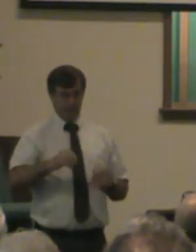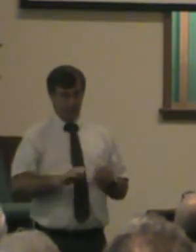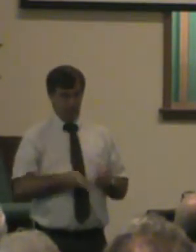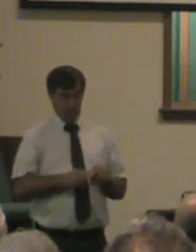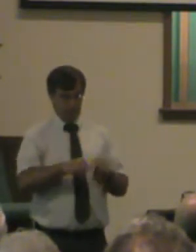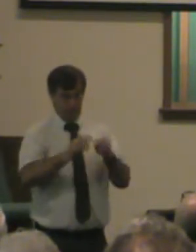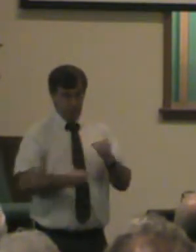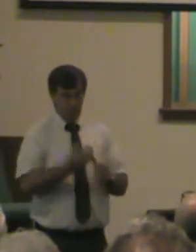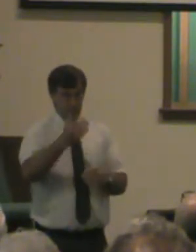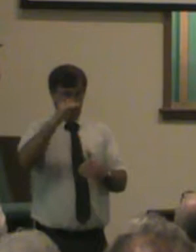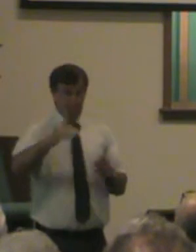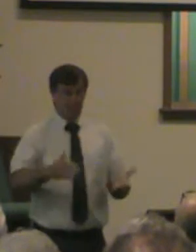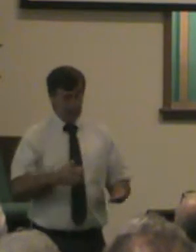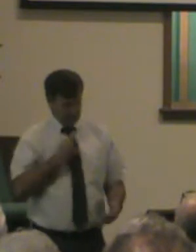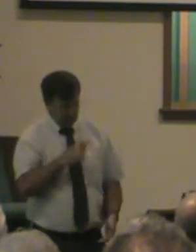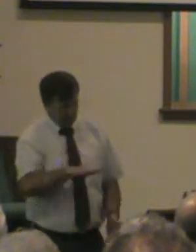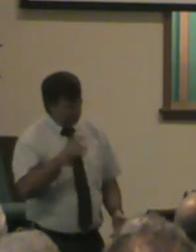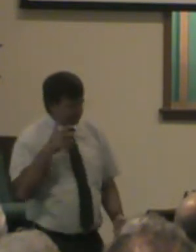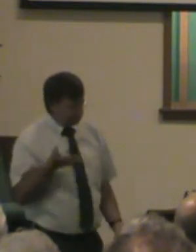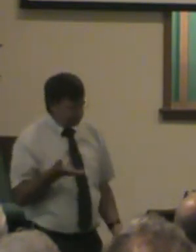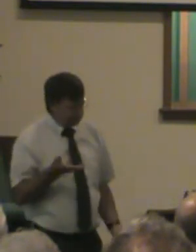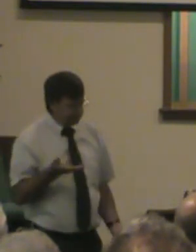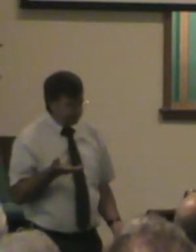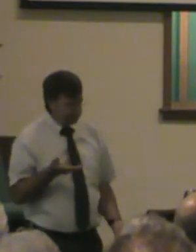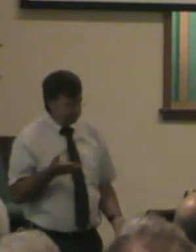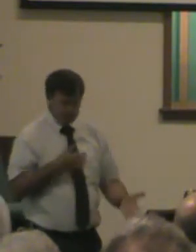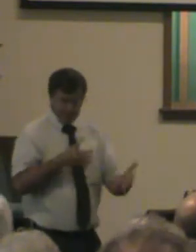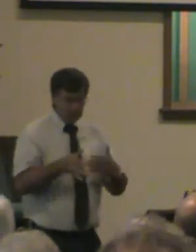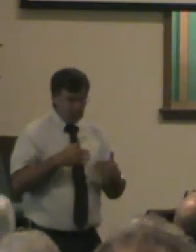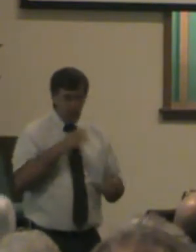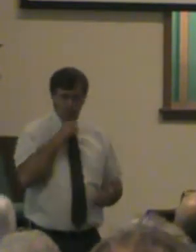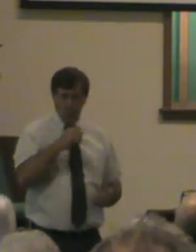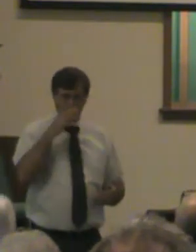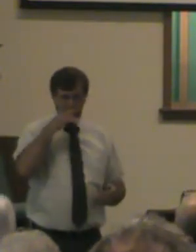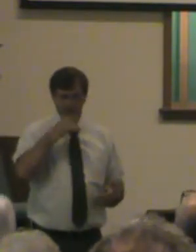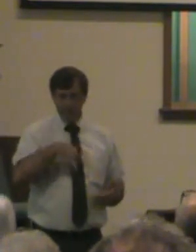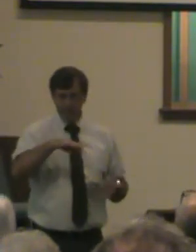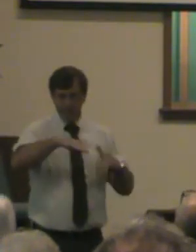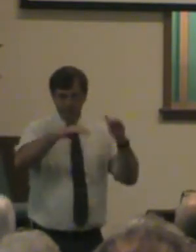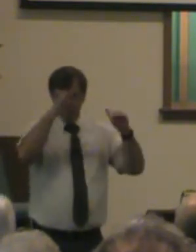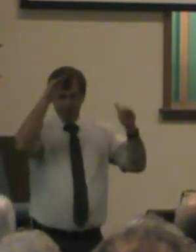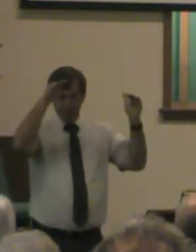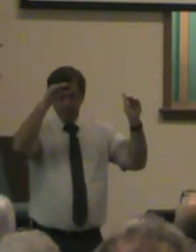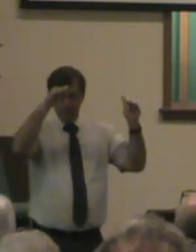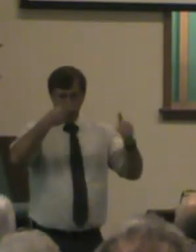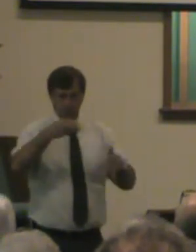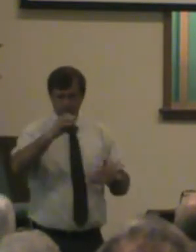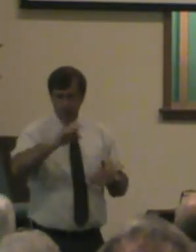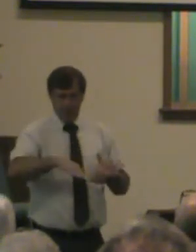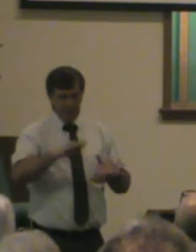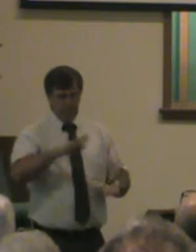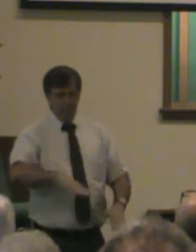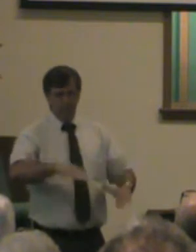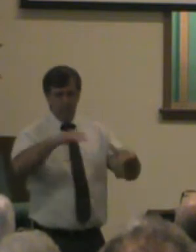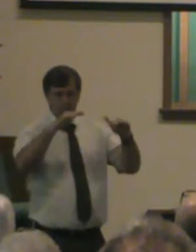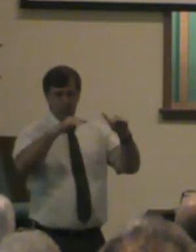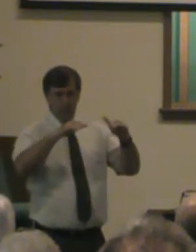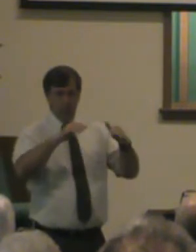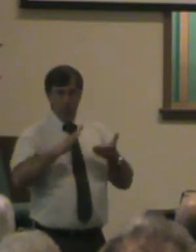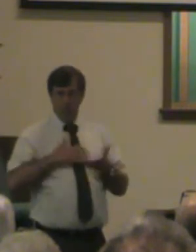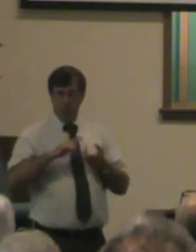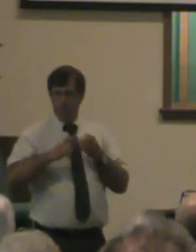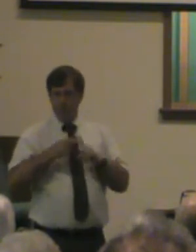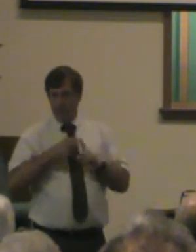me. And I told them, I said, listen, I don't care how old my kids get, or my grandkids get, or my friends